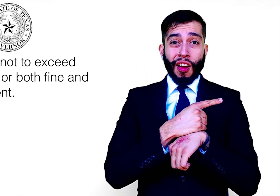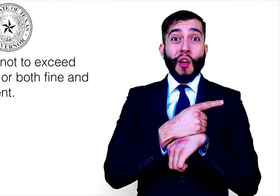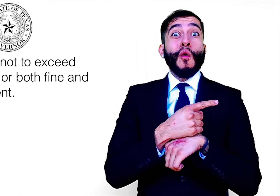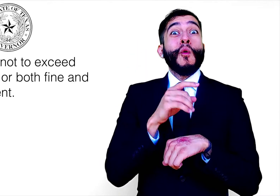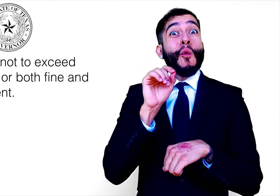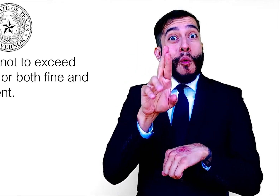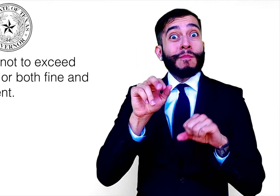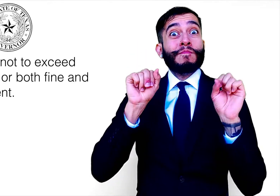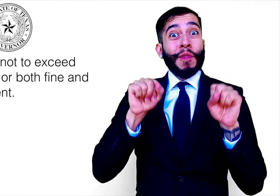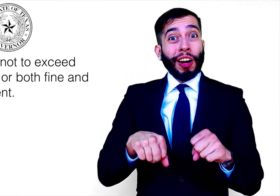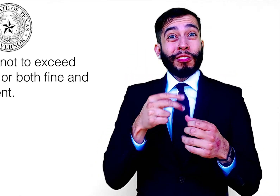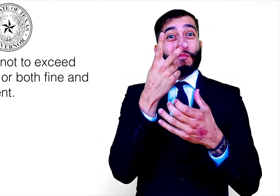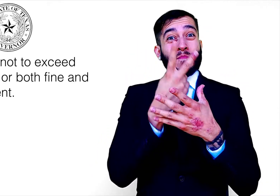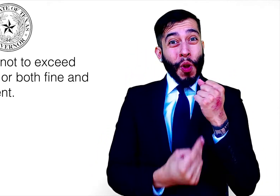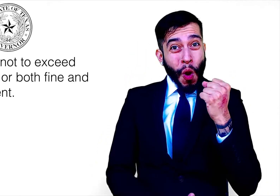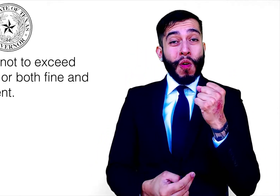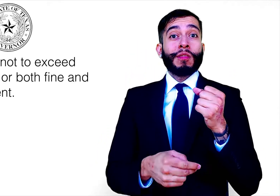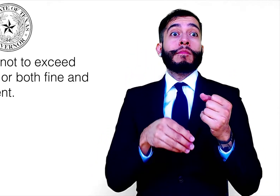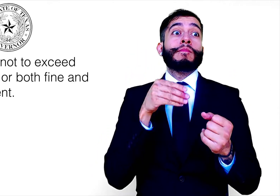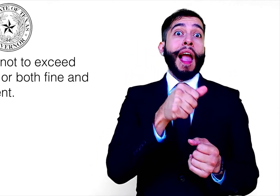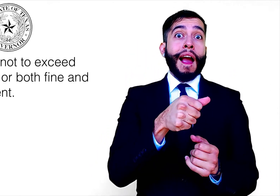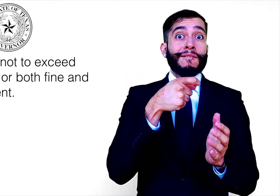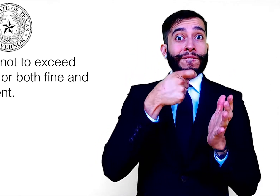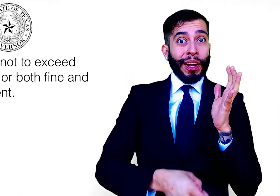both fine and confinement.